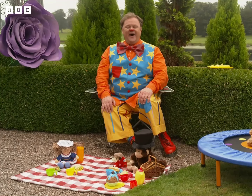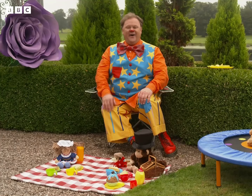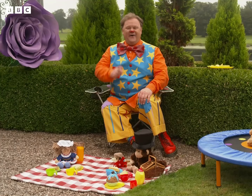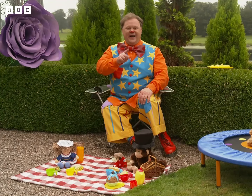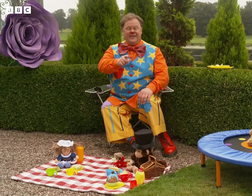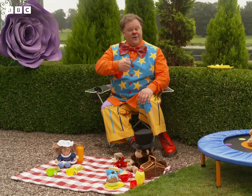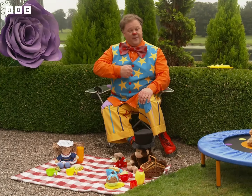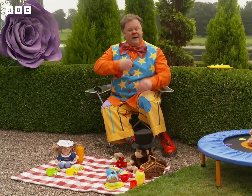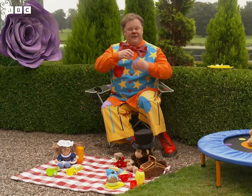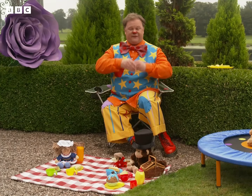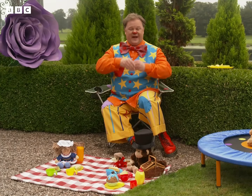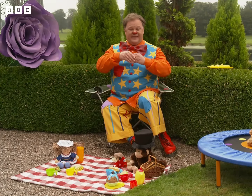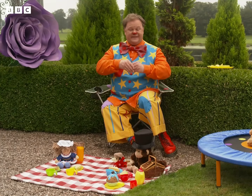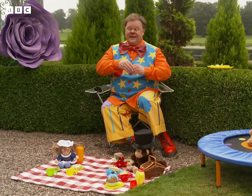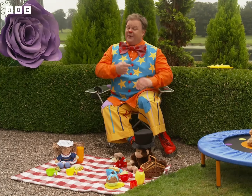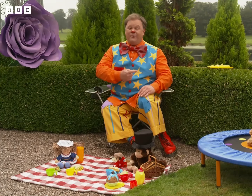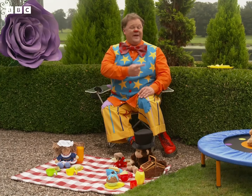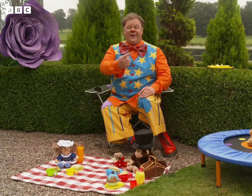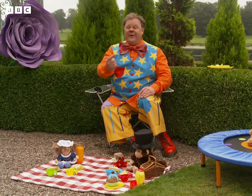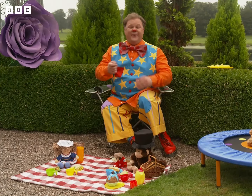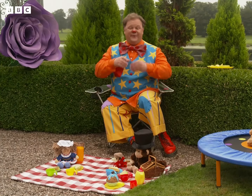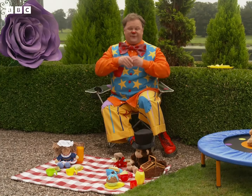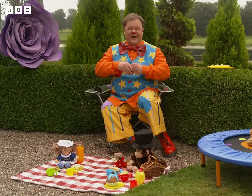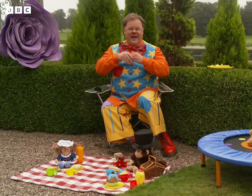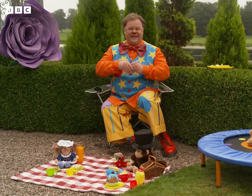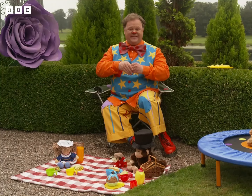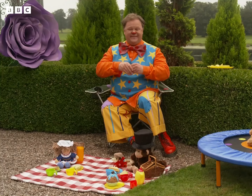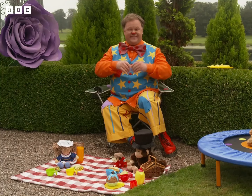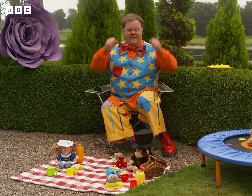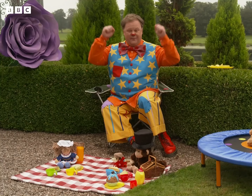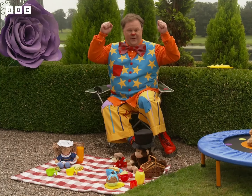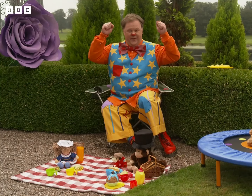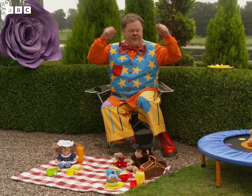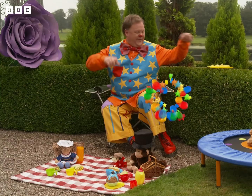Oh, and you're my friend. We're all friends. Woohoo!